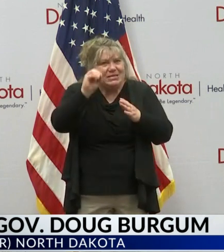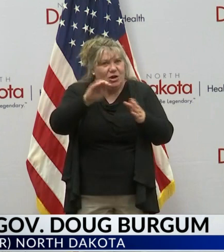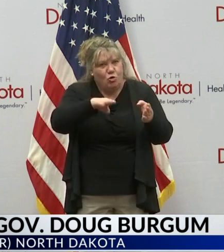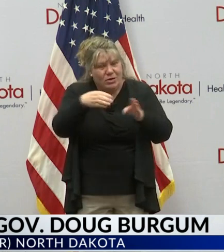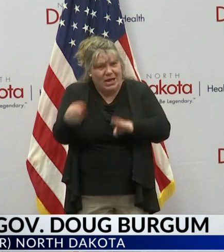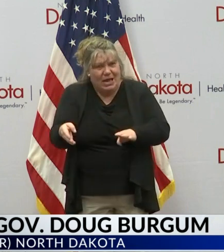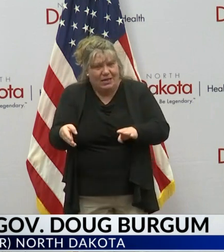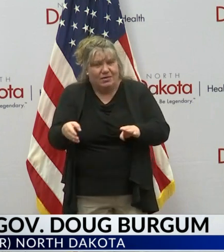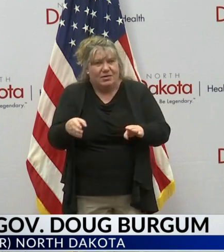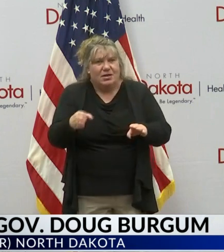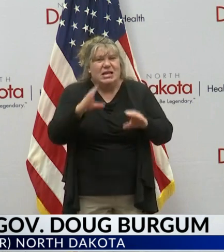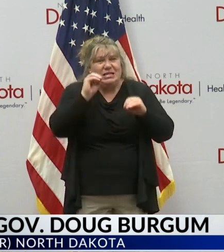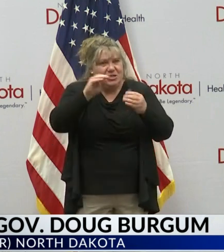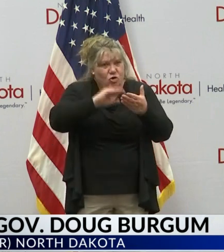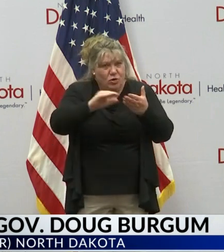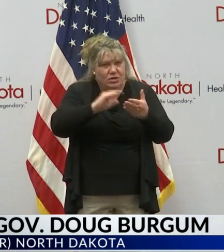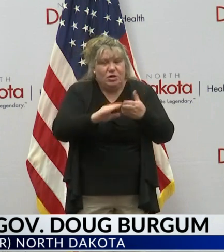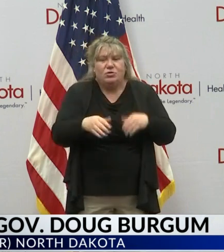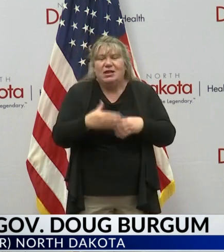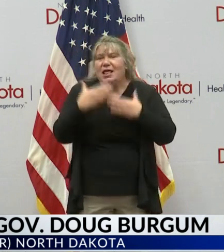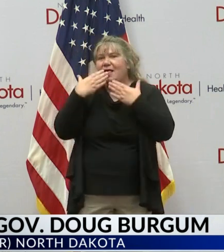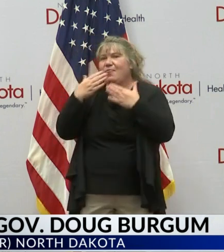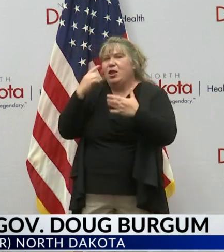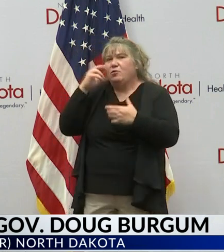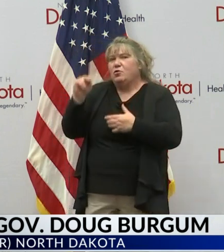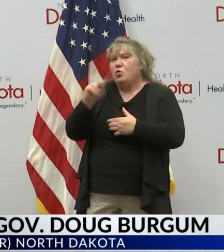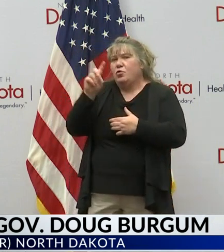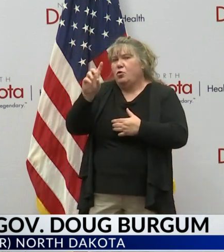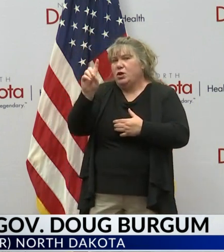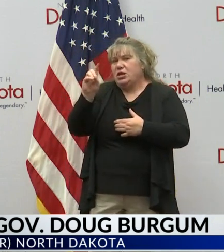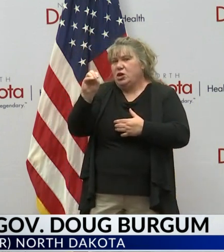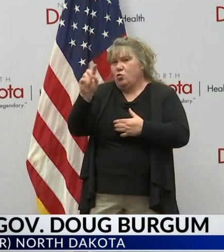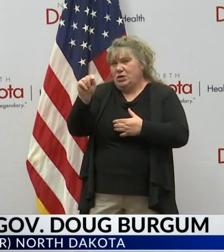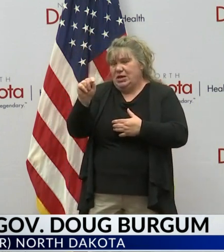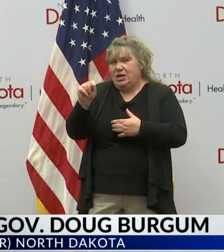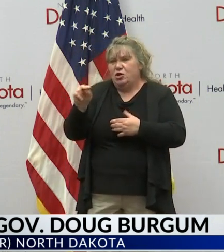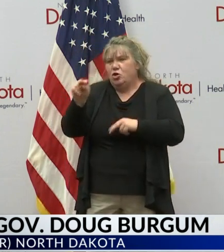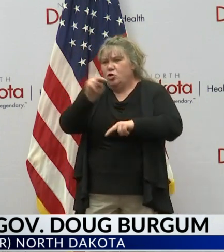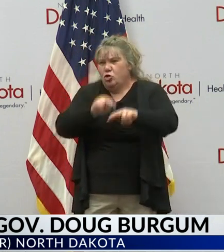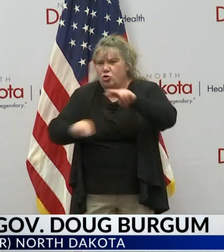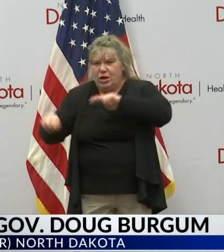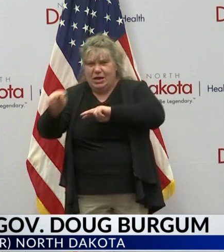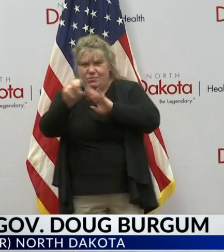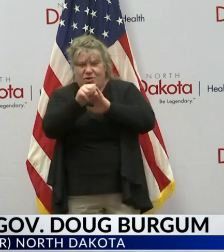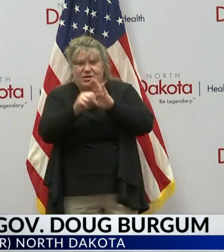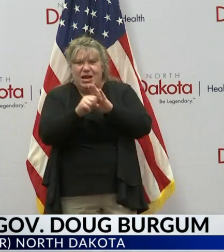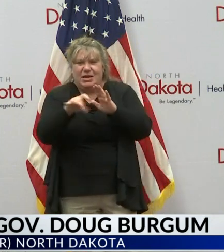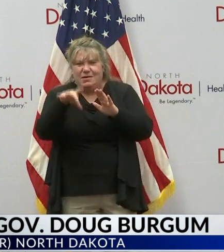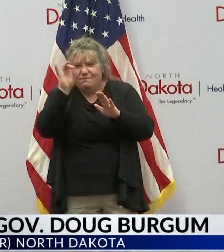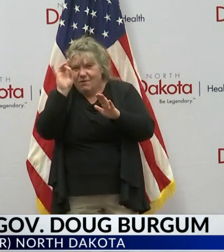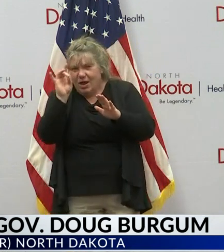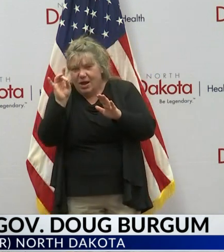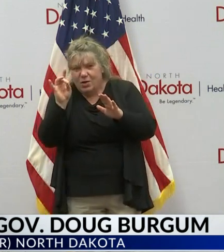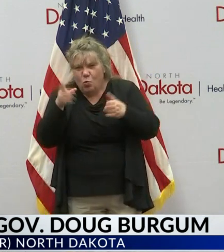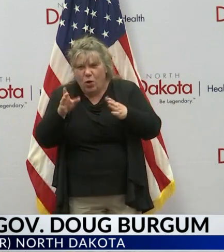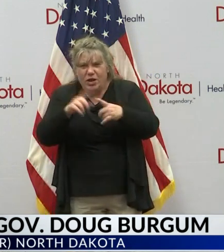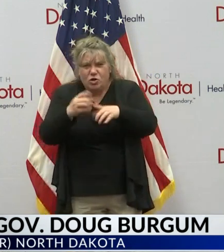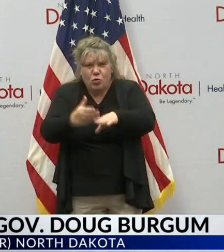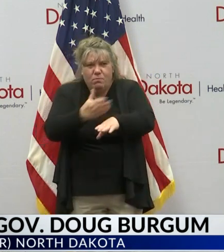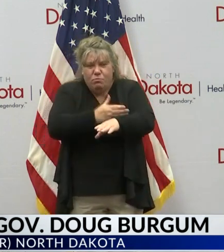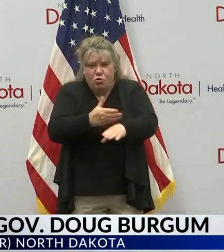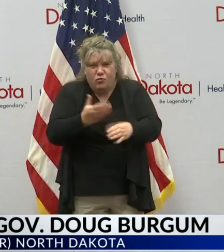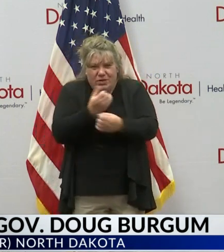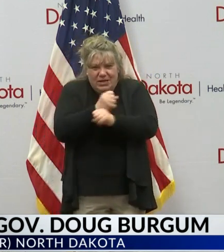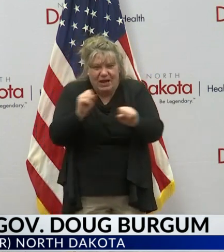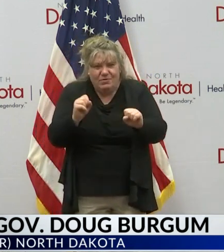again, thank you to the DOT, who's looking at areas around the state for road improvements to make intersections safer. And we're working